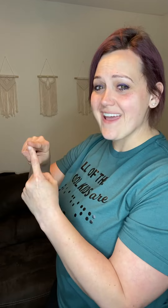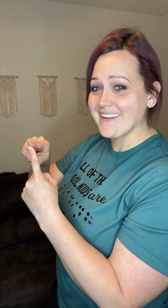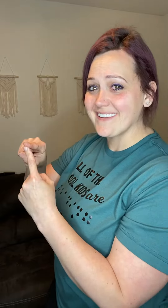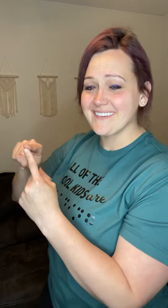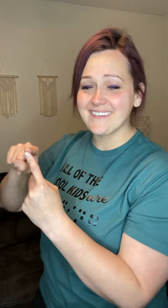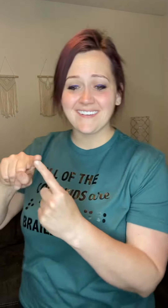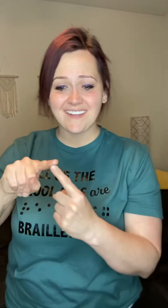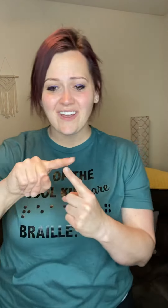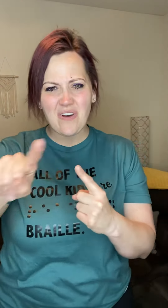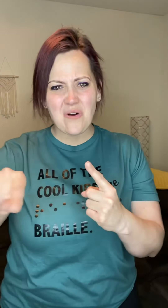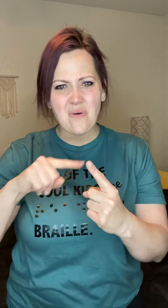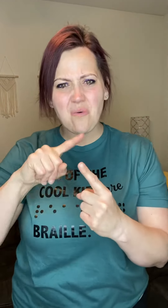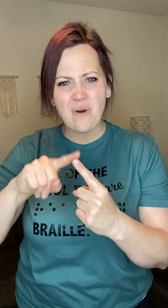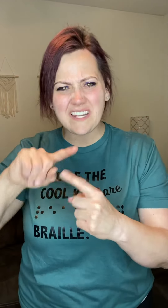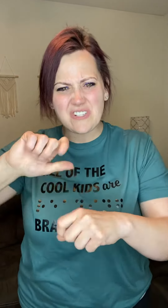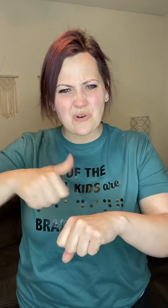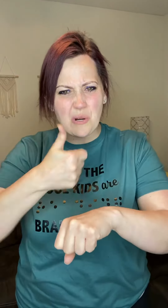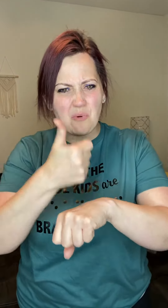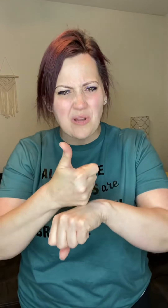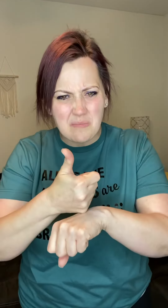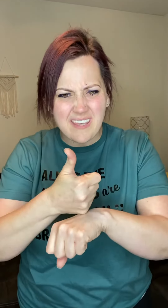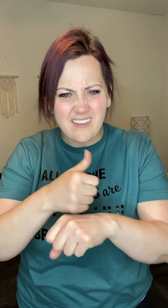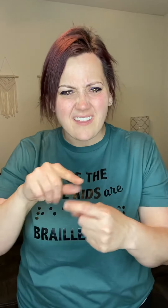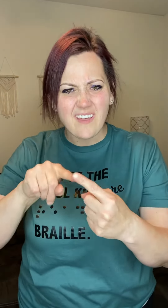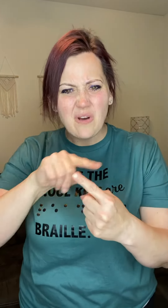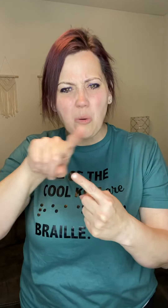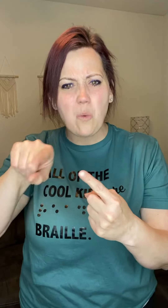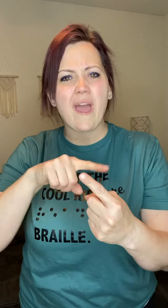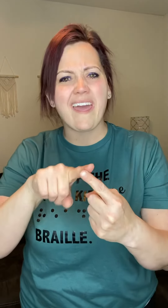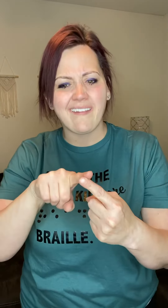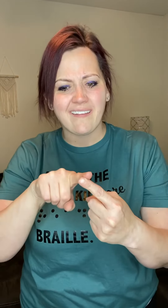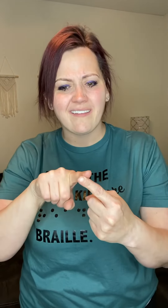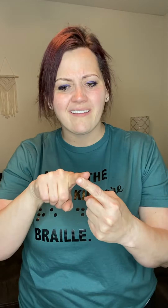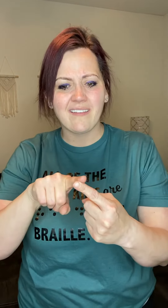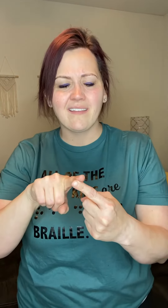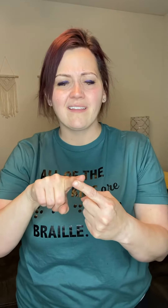When. When is your appointment? When.